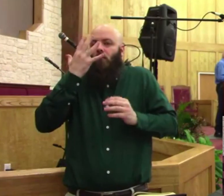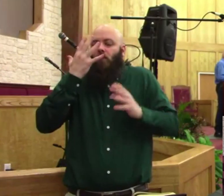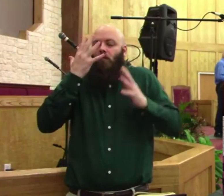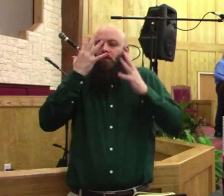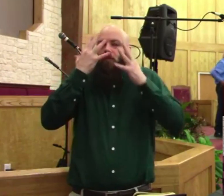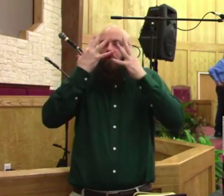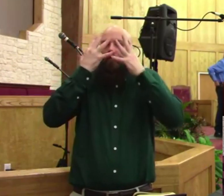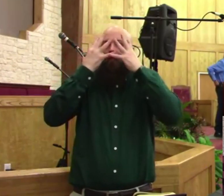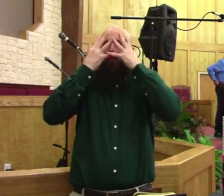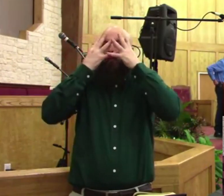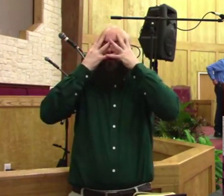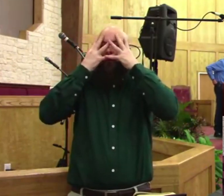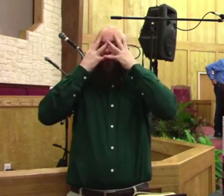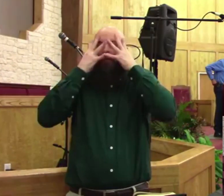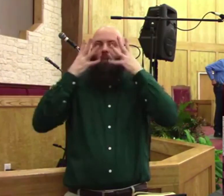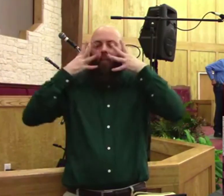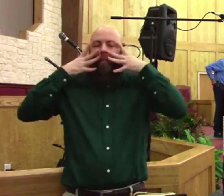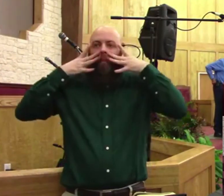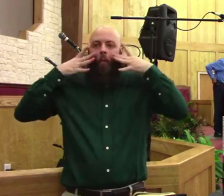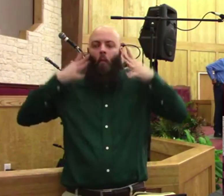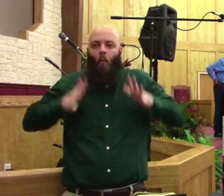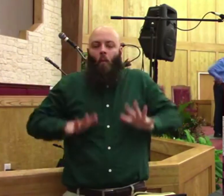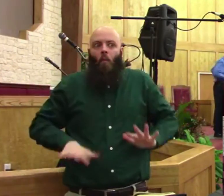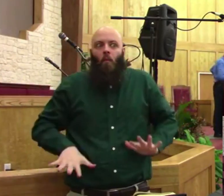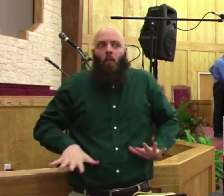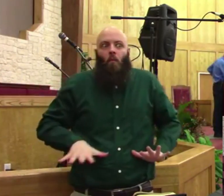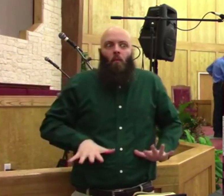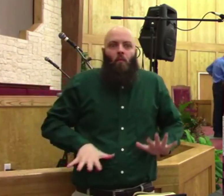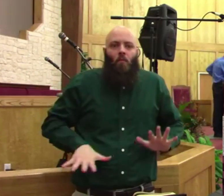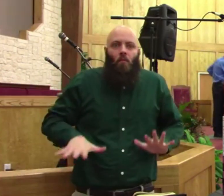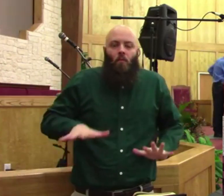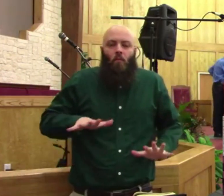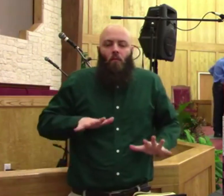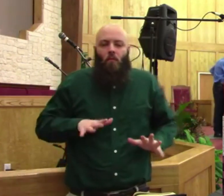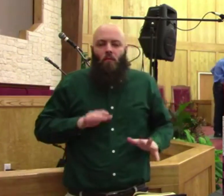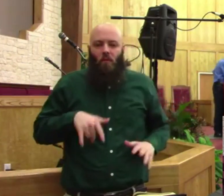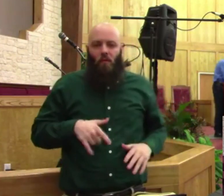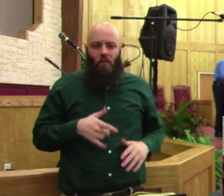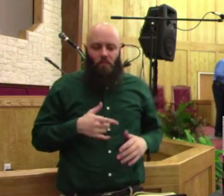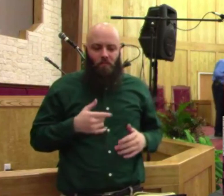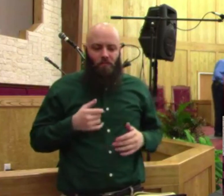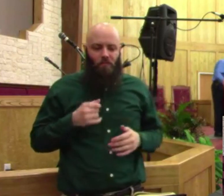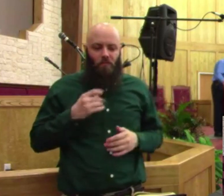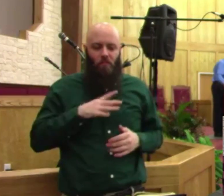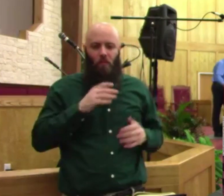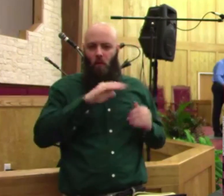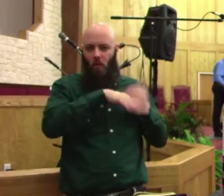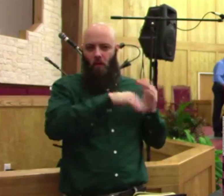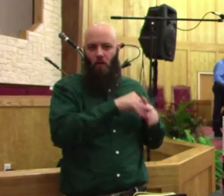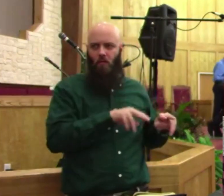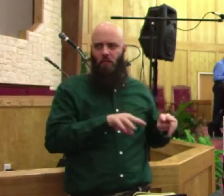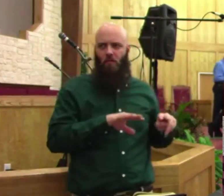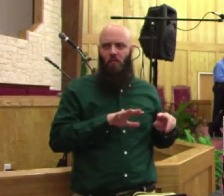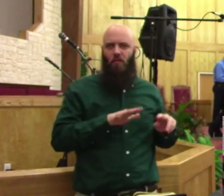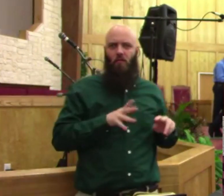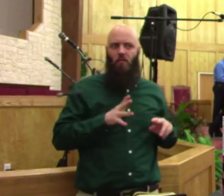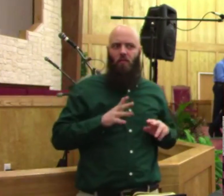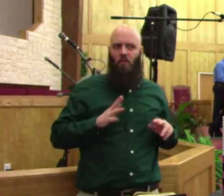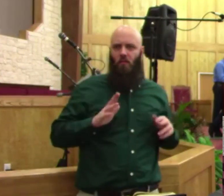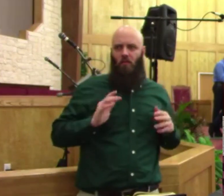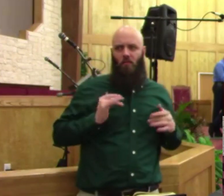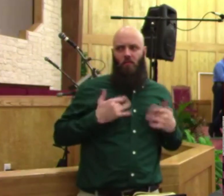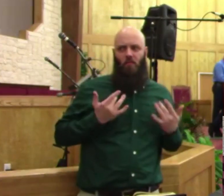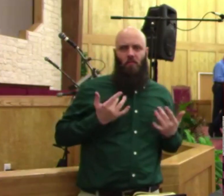is not good. Everyone is now troubled at what is going on.